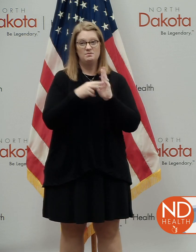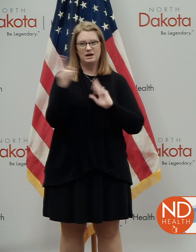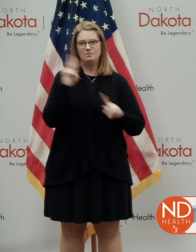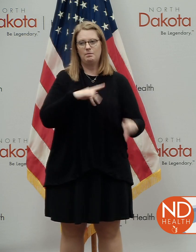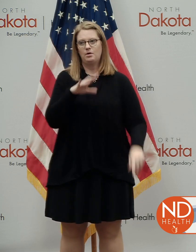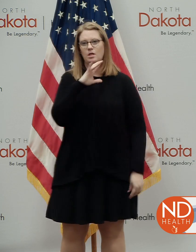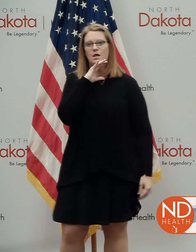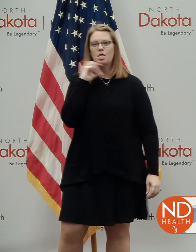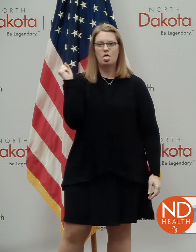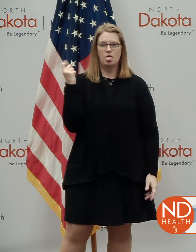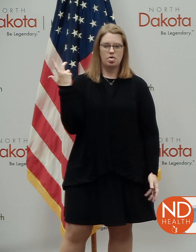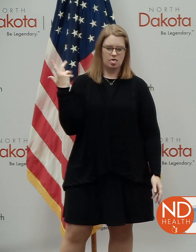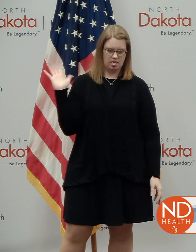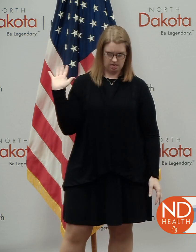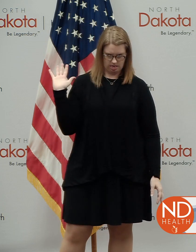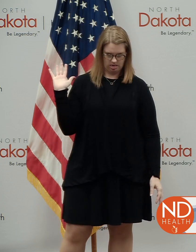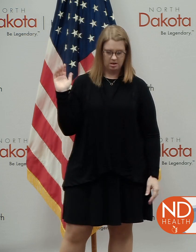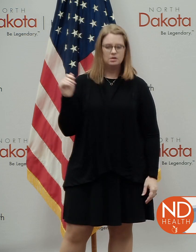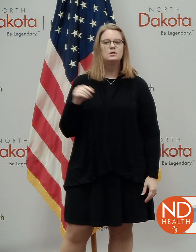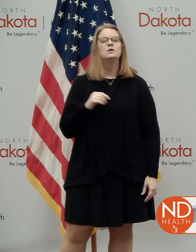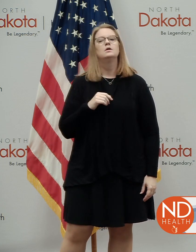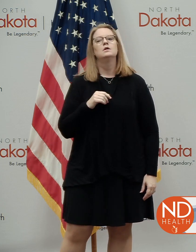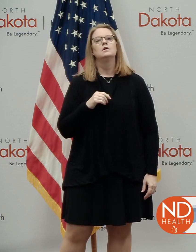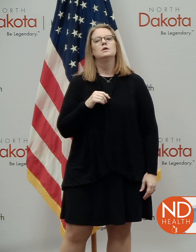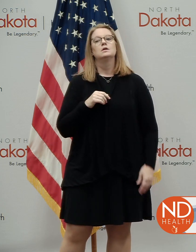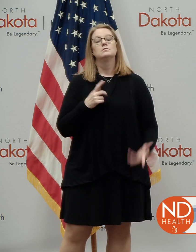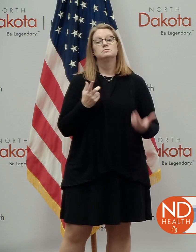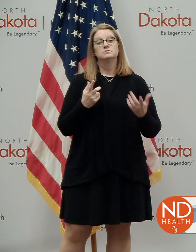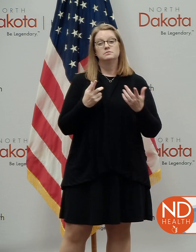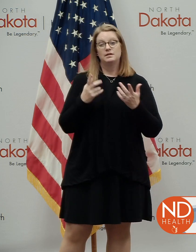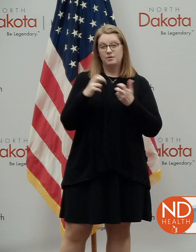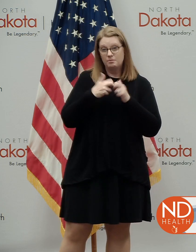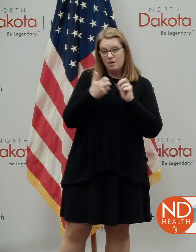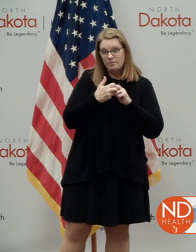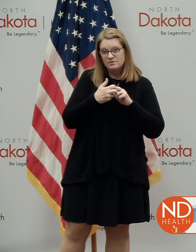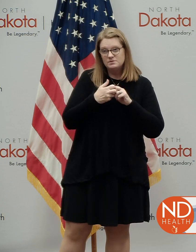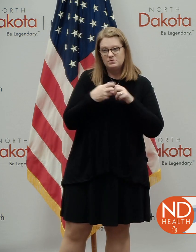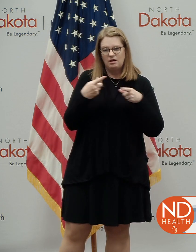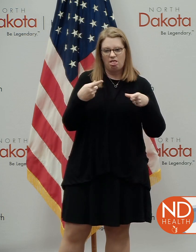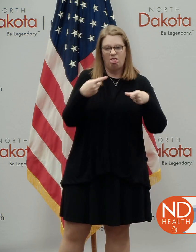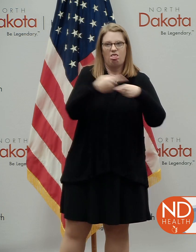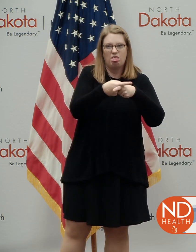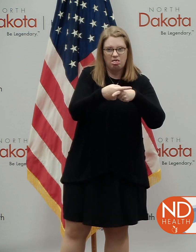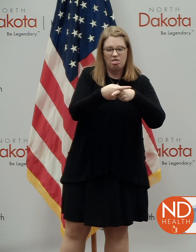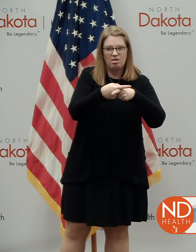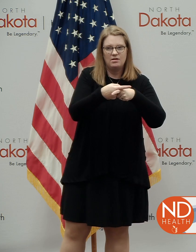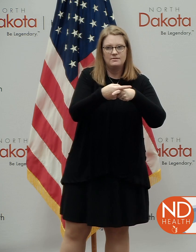an issue with confrontation between